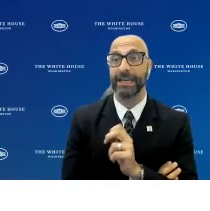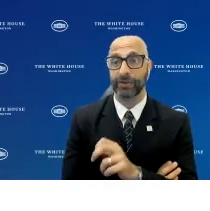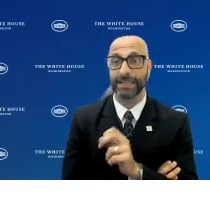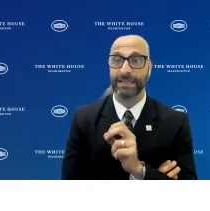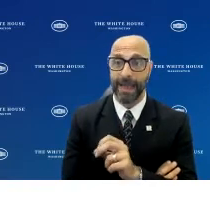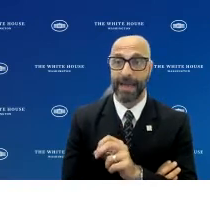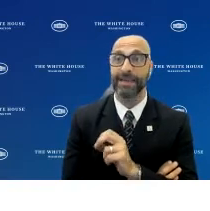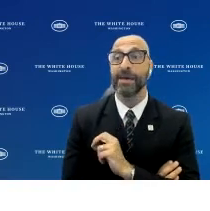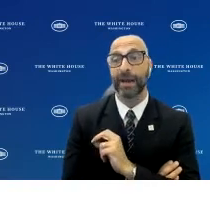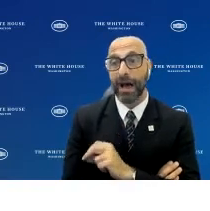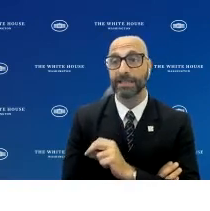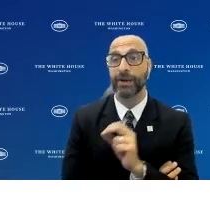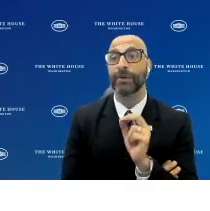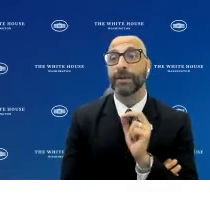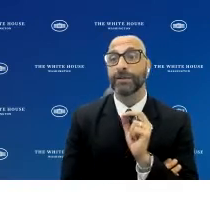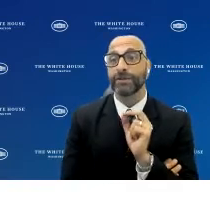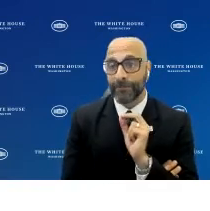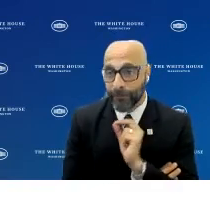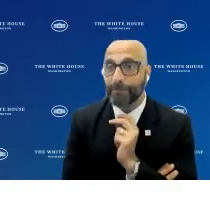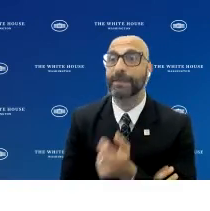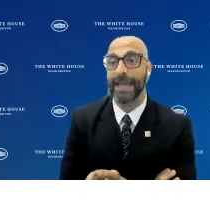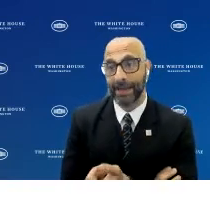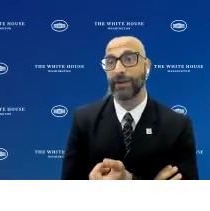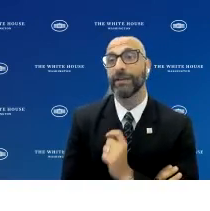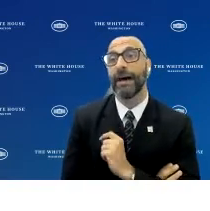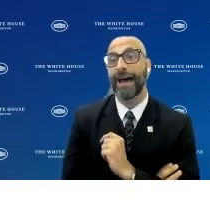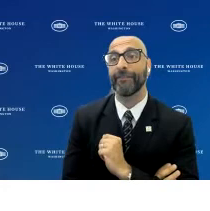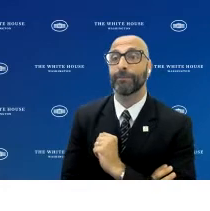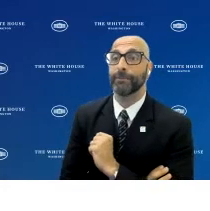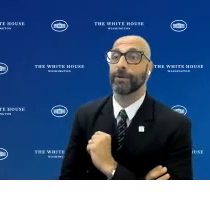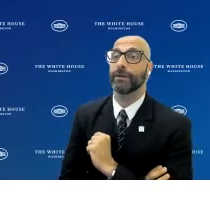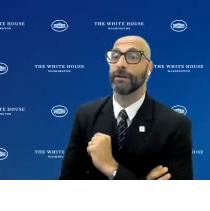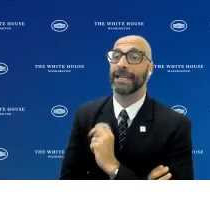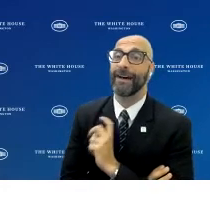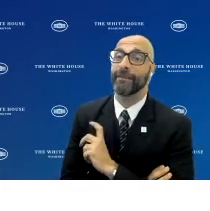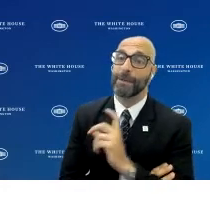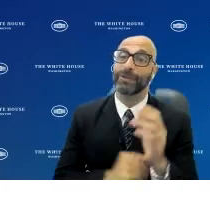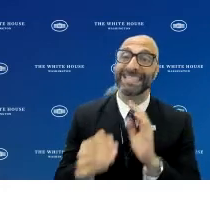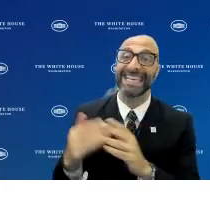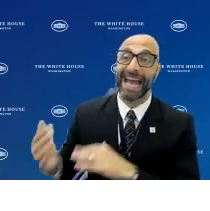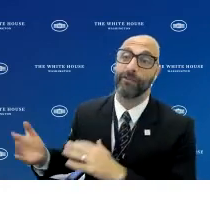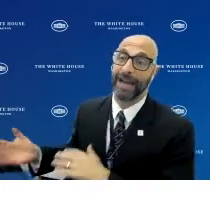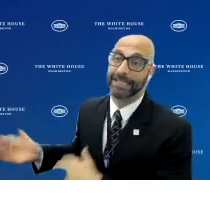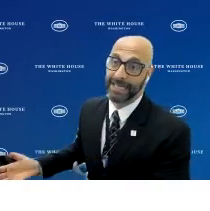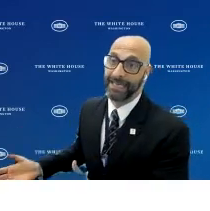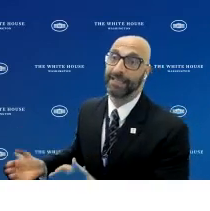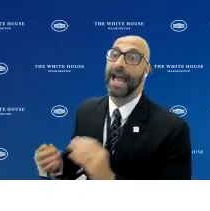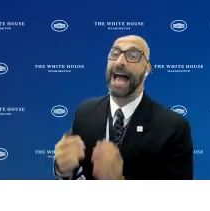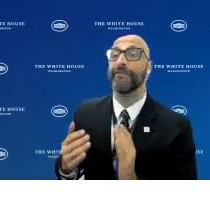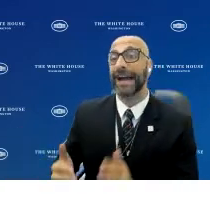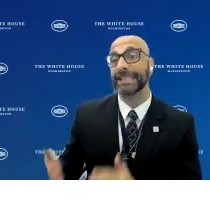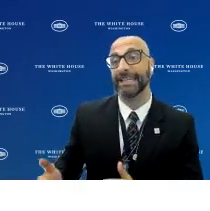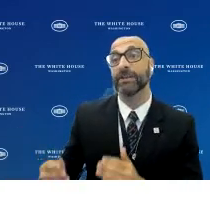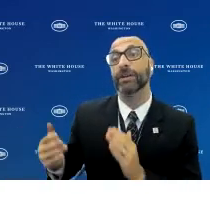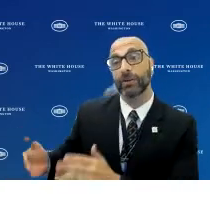the vaccine and increase demand, but also flip the tail of having people, instead of having people seek out